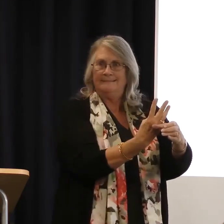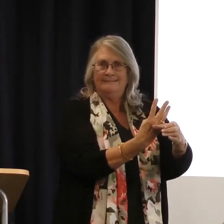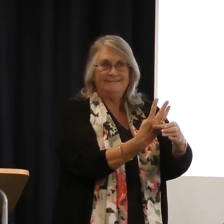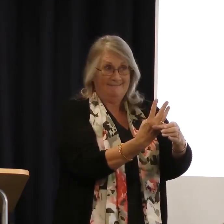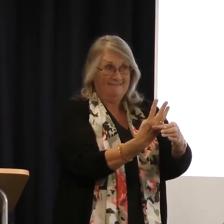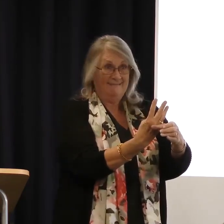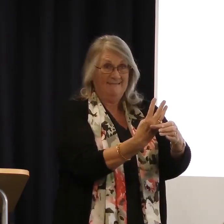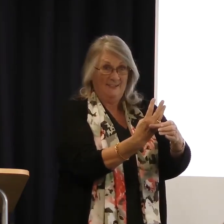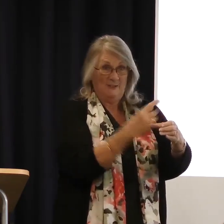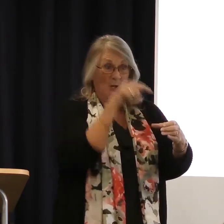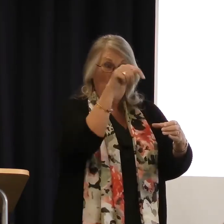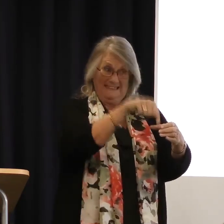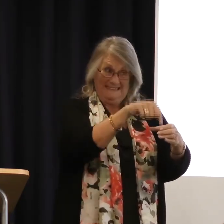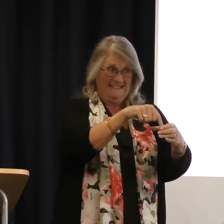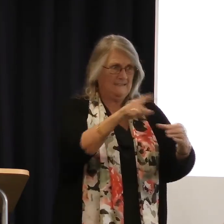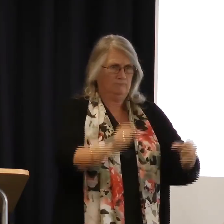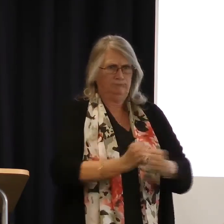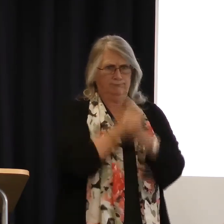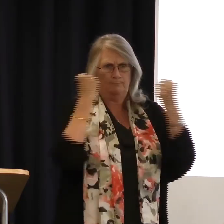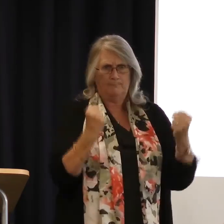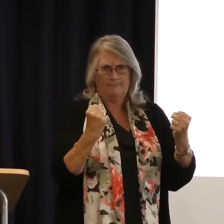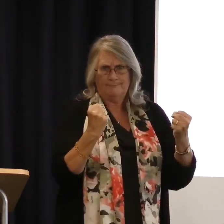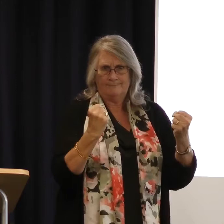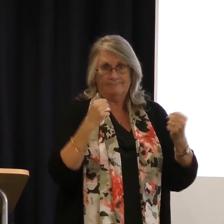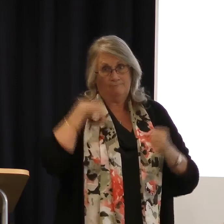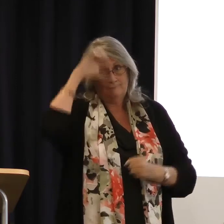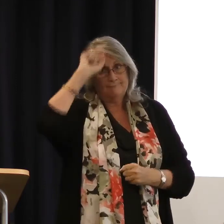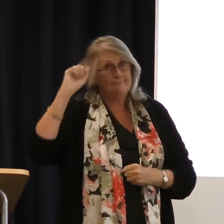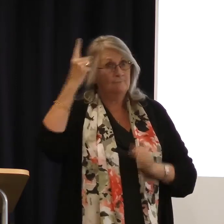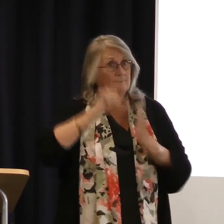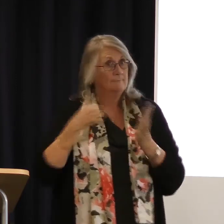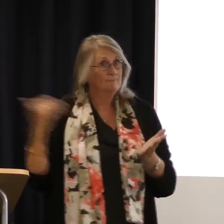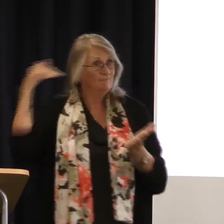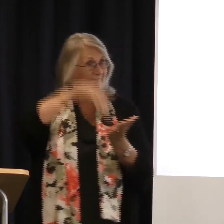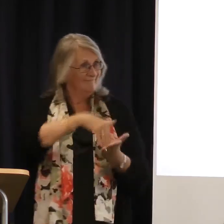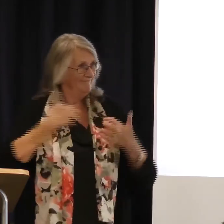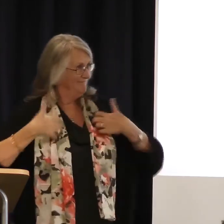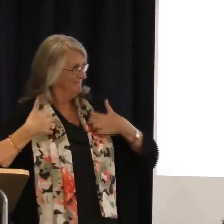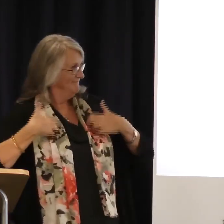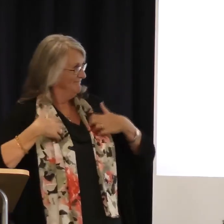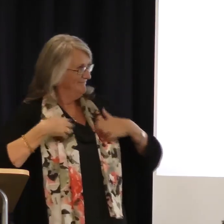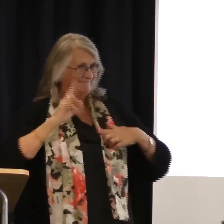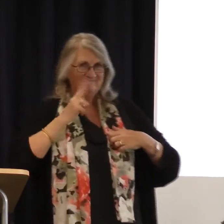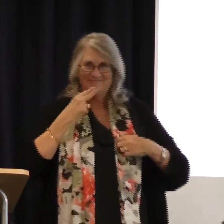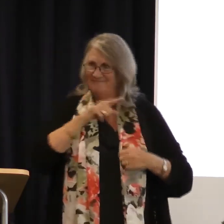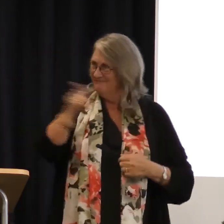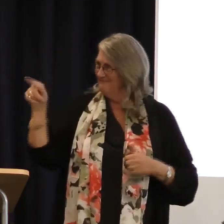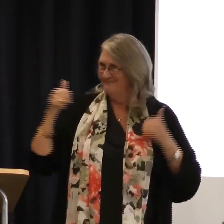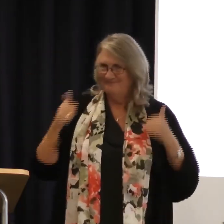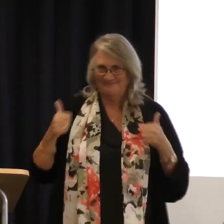And as Mac mentioned before, we had 3 Victorian Deaf Committee representatives talking to the board on a regular